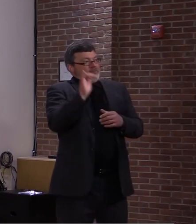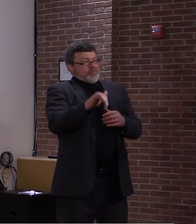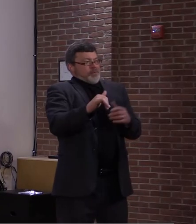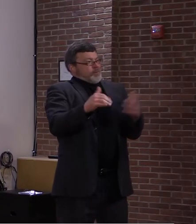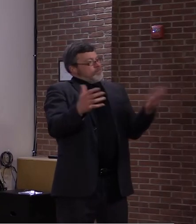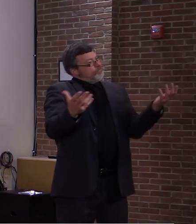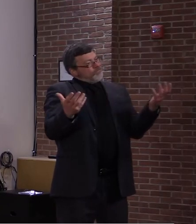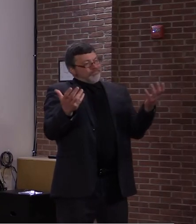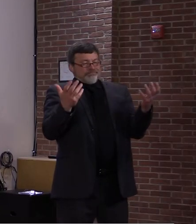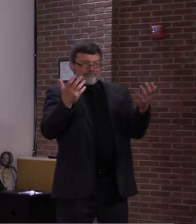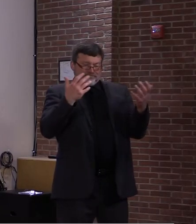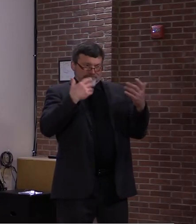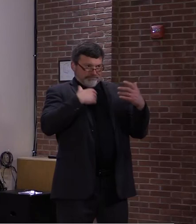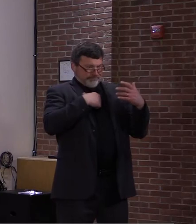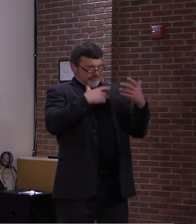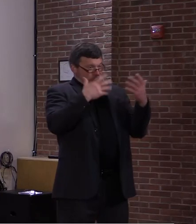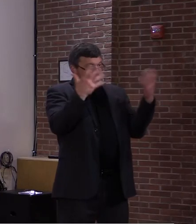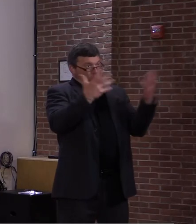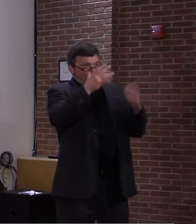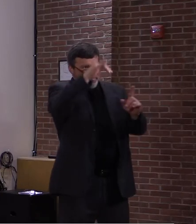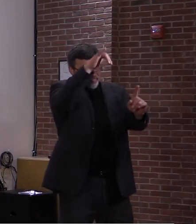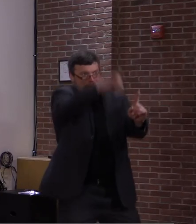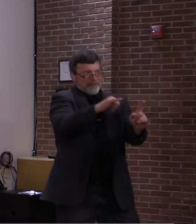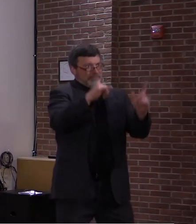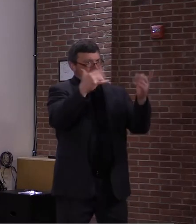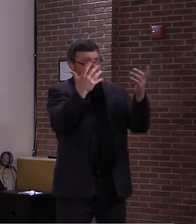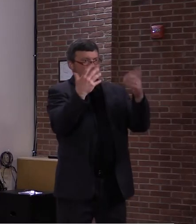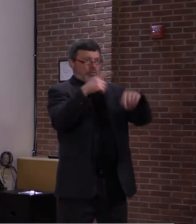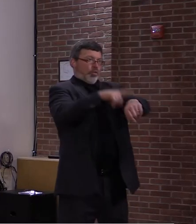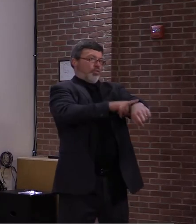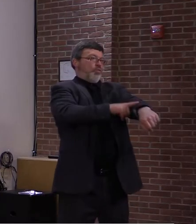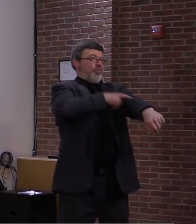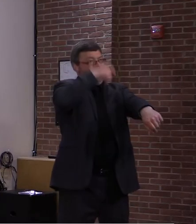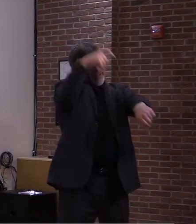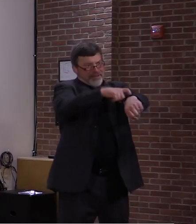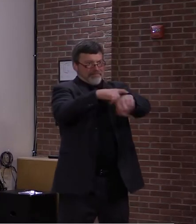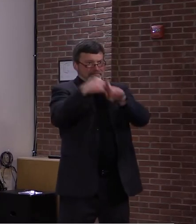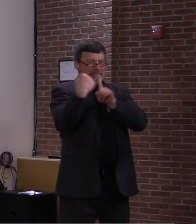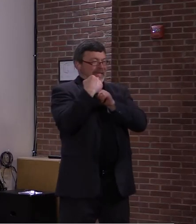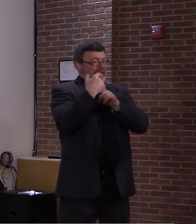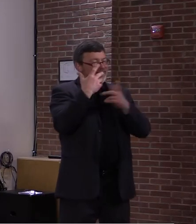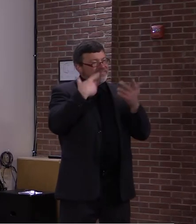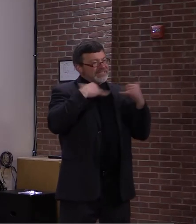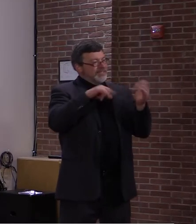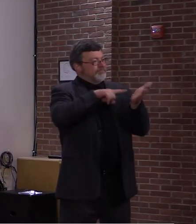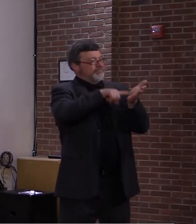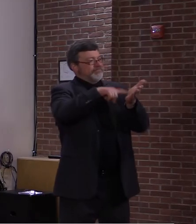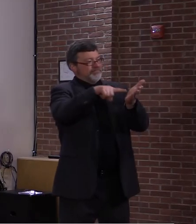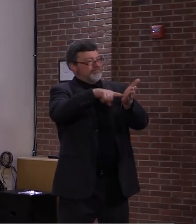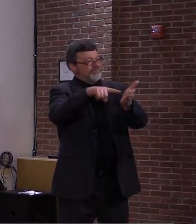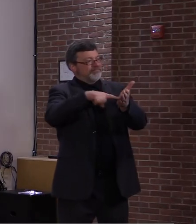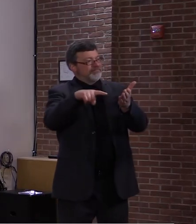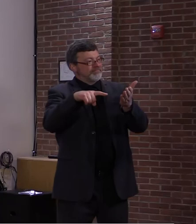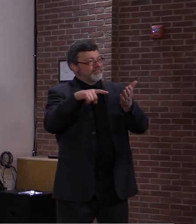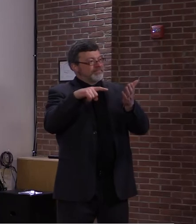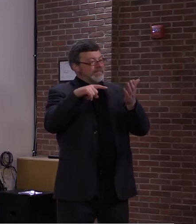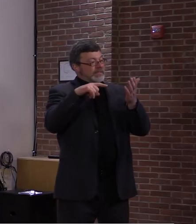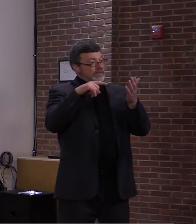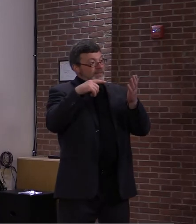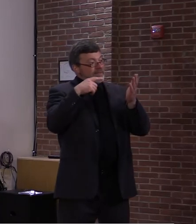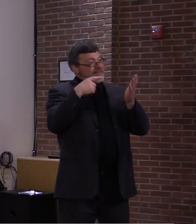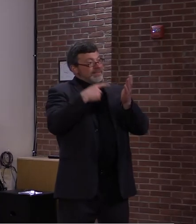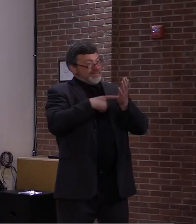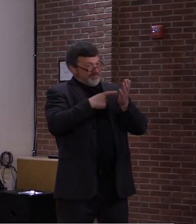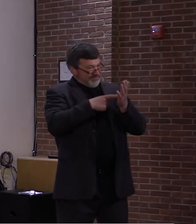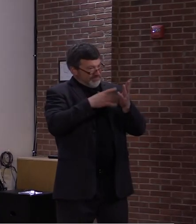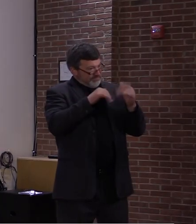but you know, to become long COVID takes several months of still having symptoms. So when we